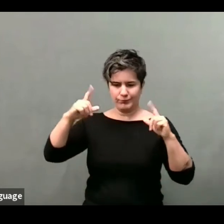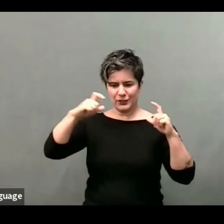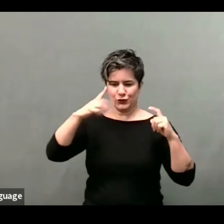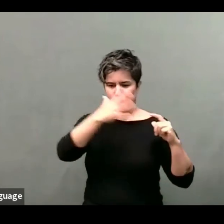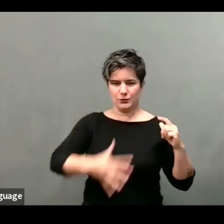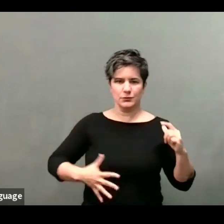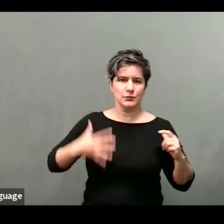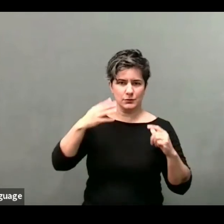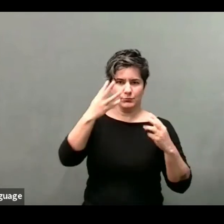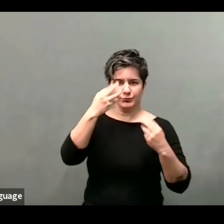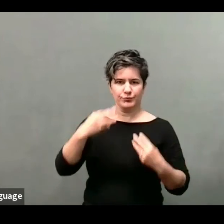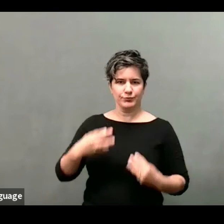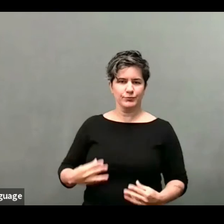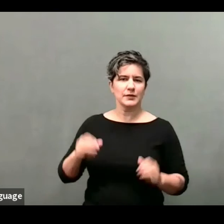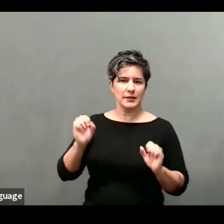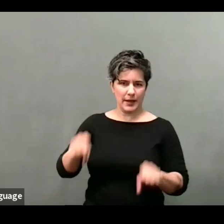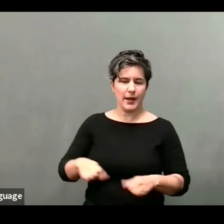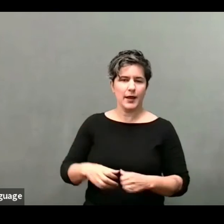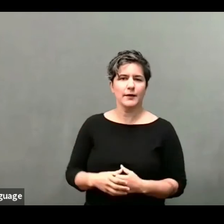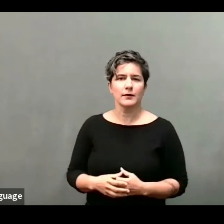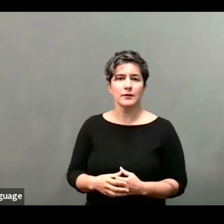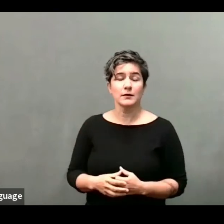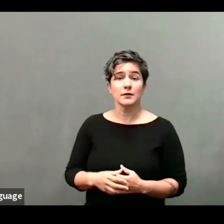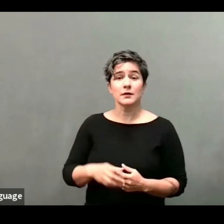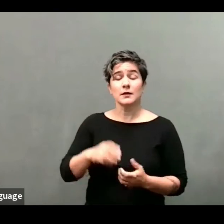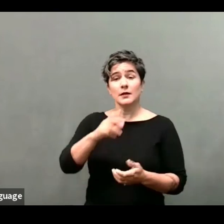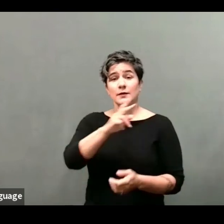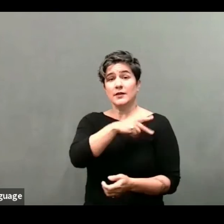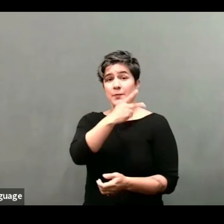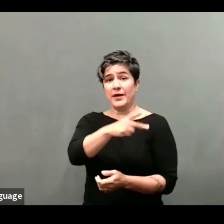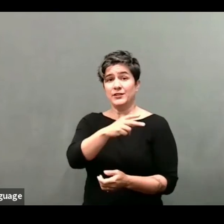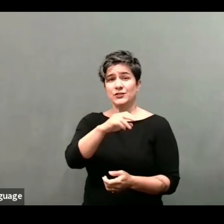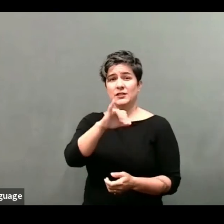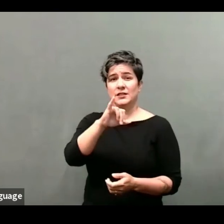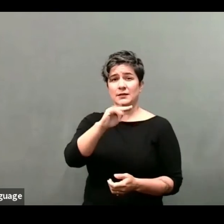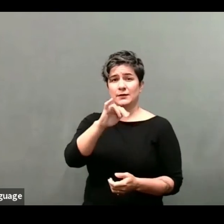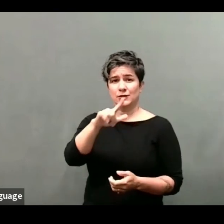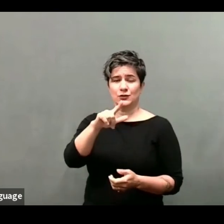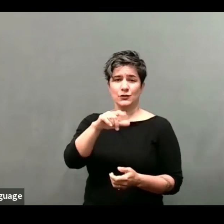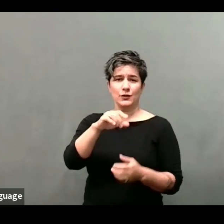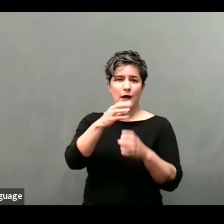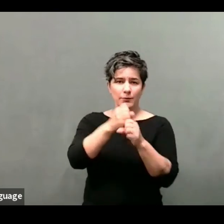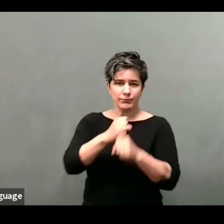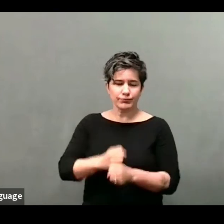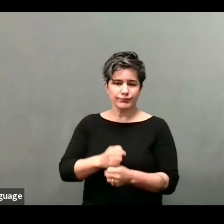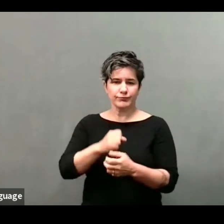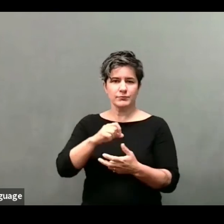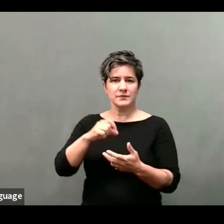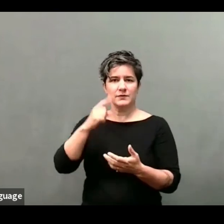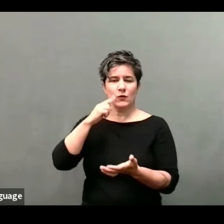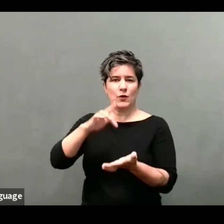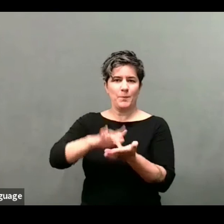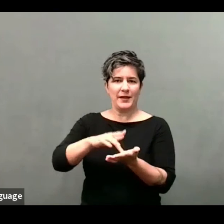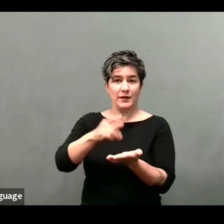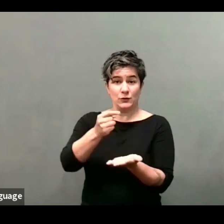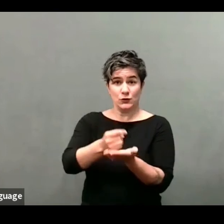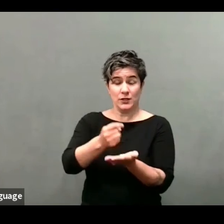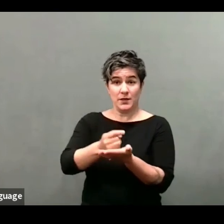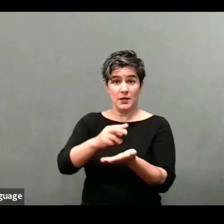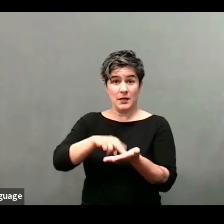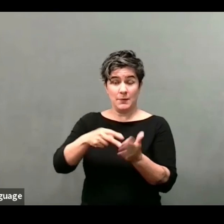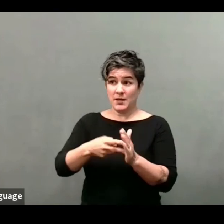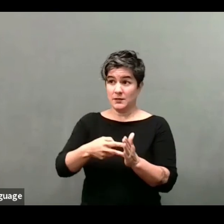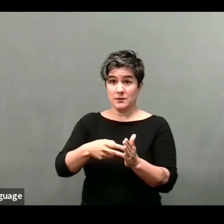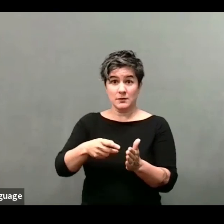Again, I just want to highlight, the patient initialing that they give consent for medical evaluation and treatment doesn't mean that they